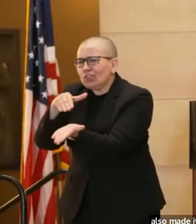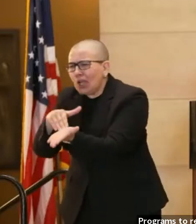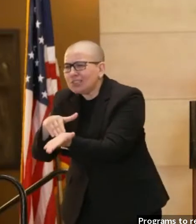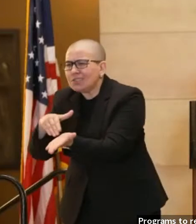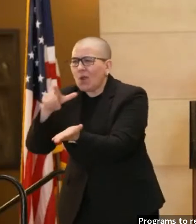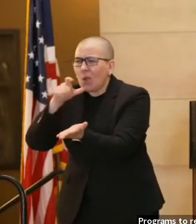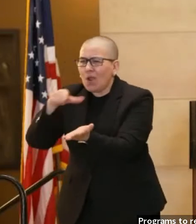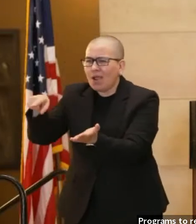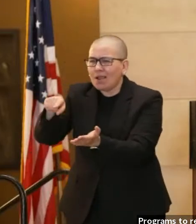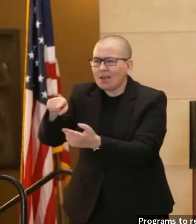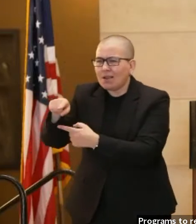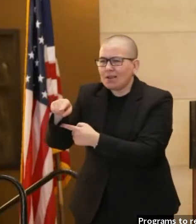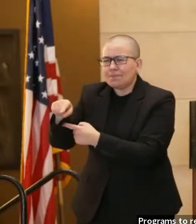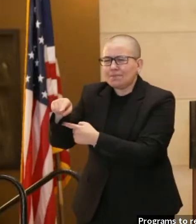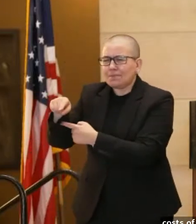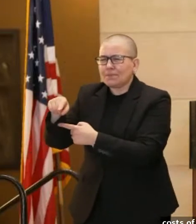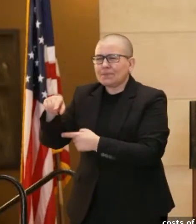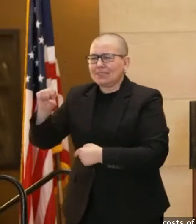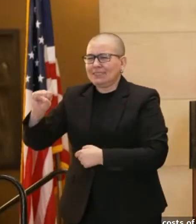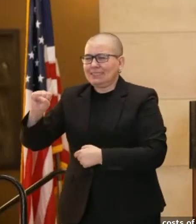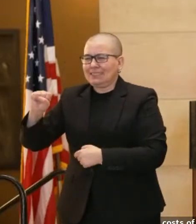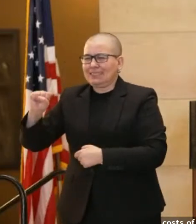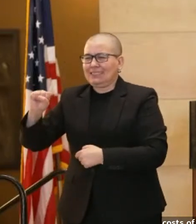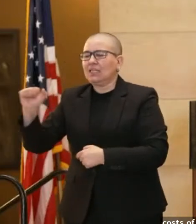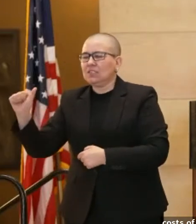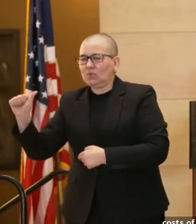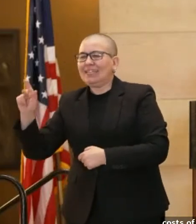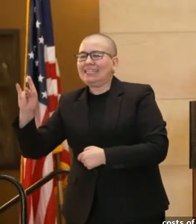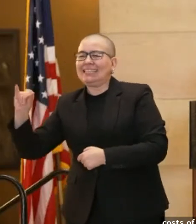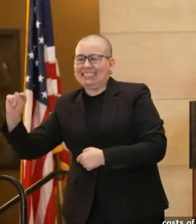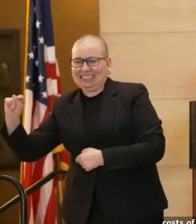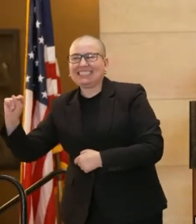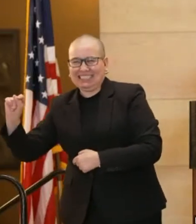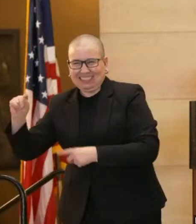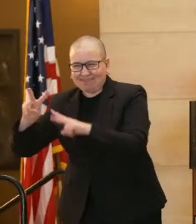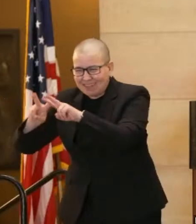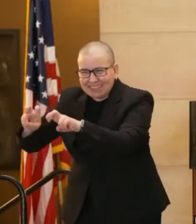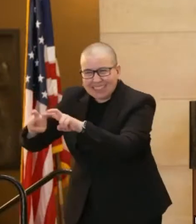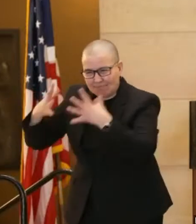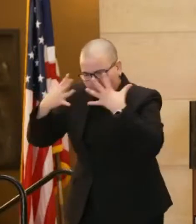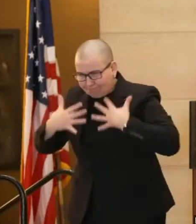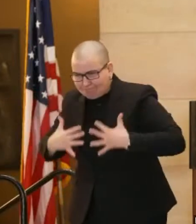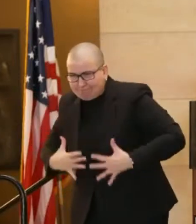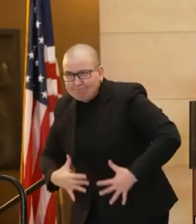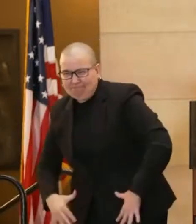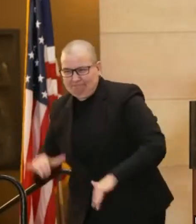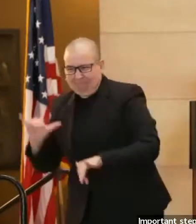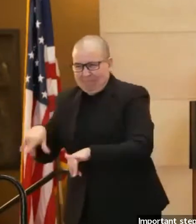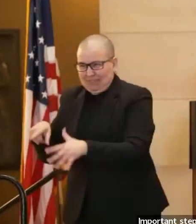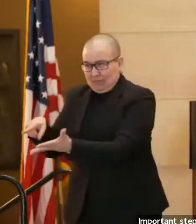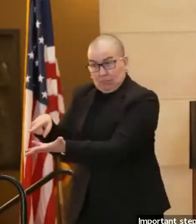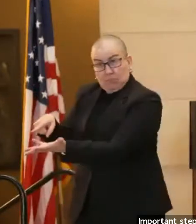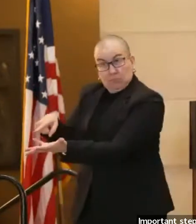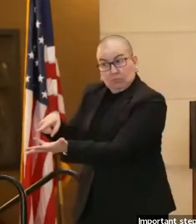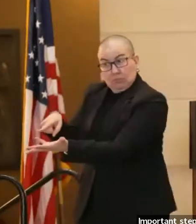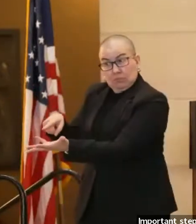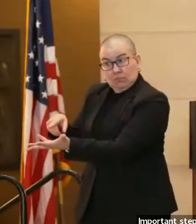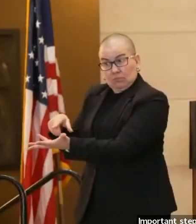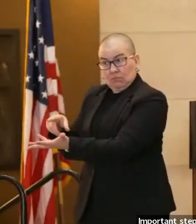kits. This is an important step forward in ensuring victims of sexual assault are not charged for their own